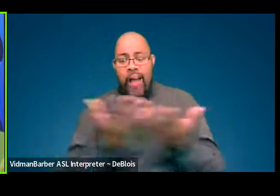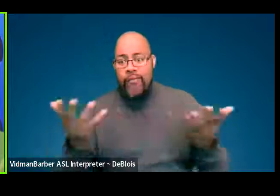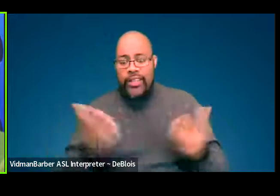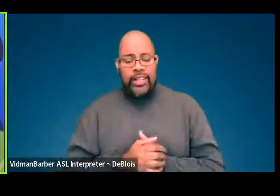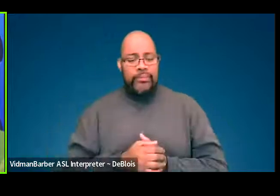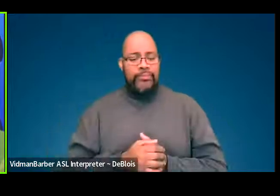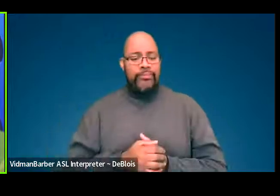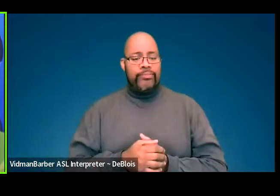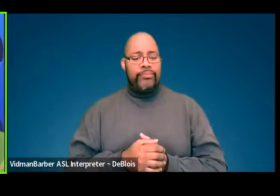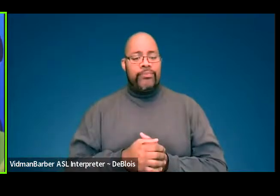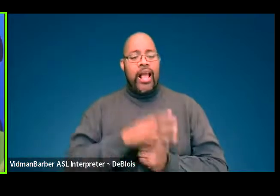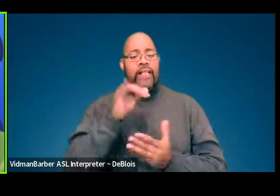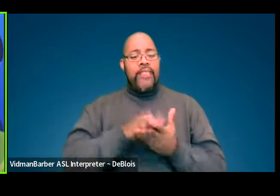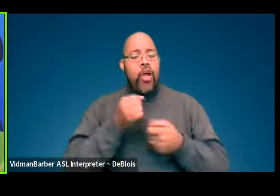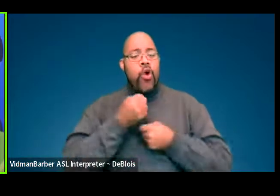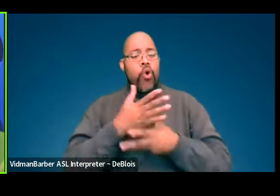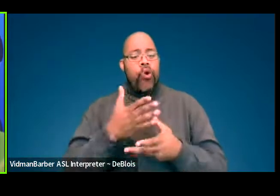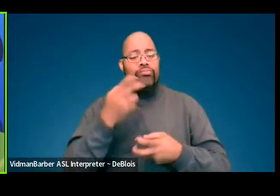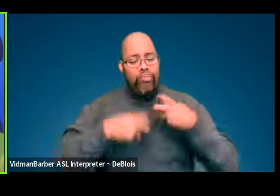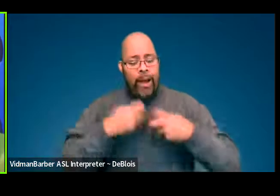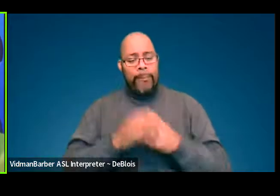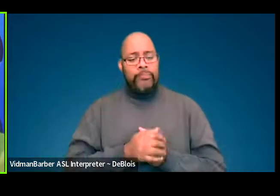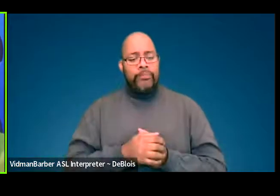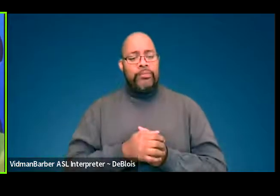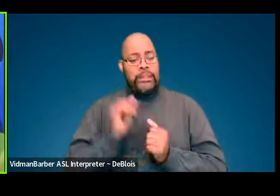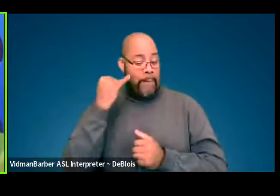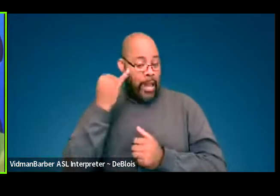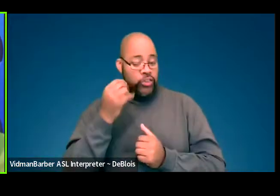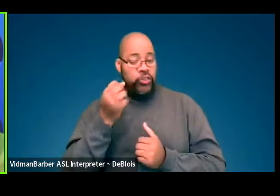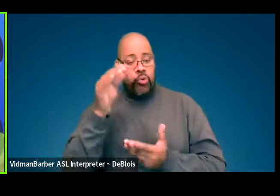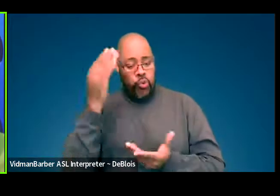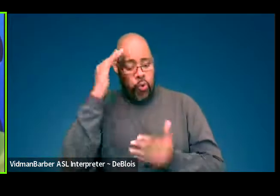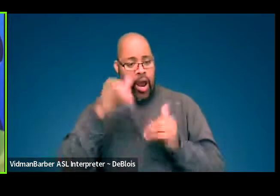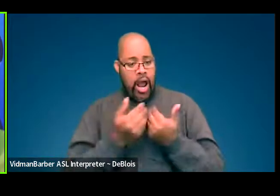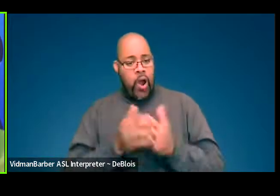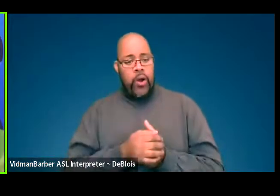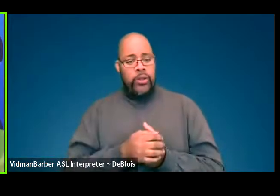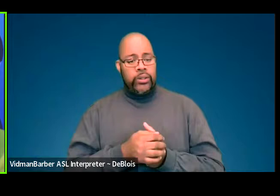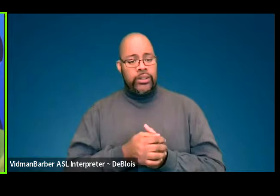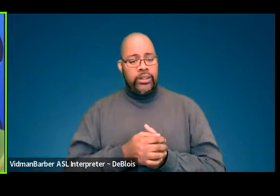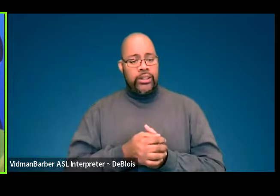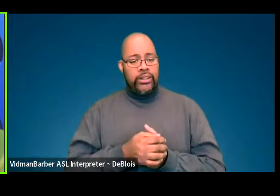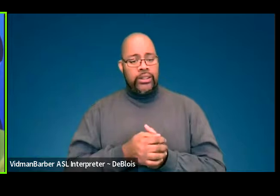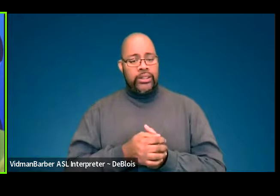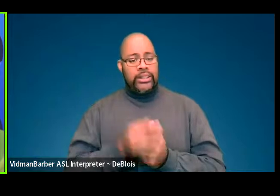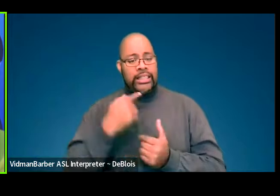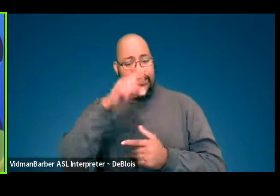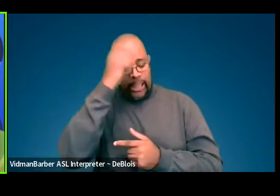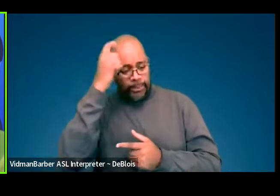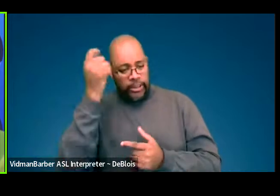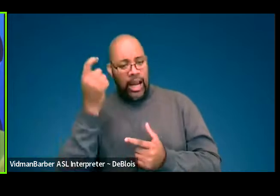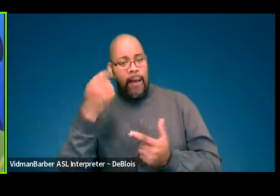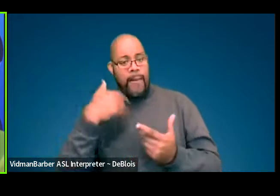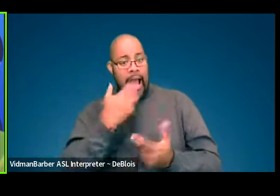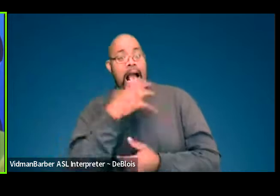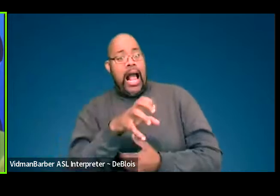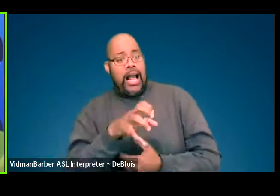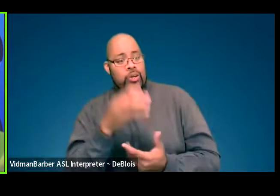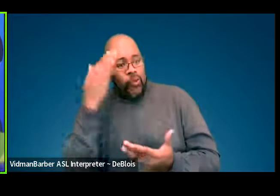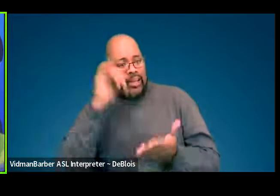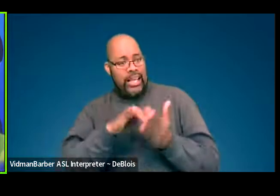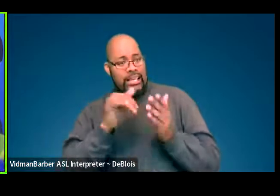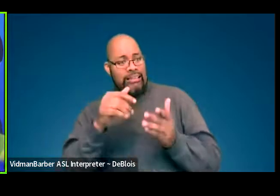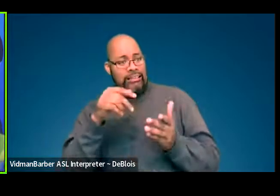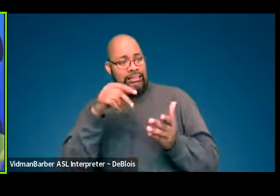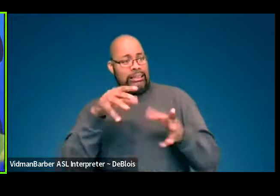balance. And it causes problems, as you can imagine. So how, what is it, in the summertime, you get hot, and you can